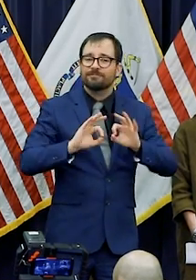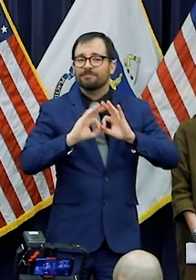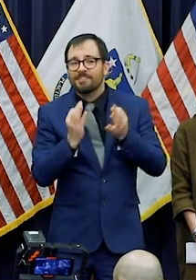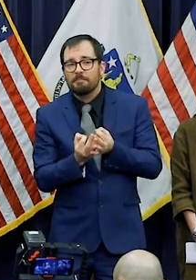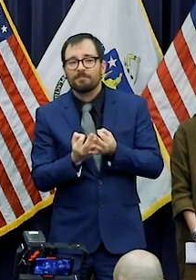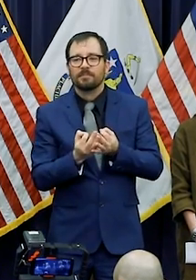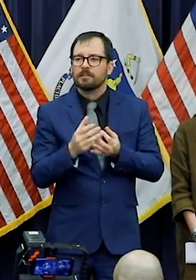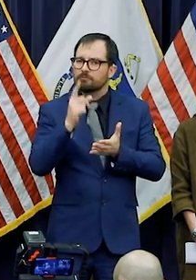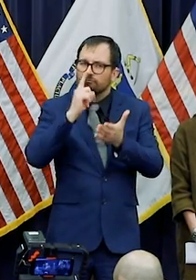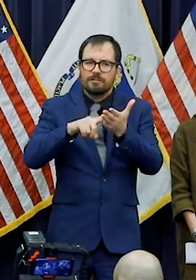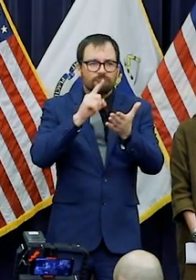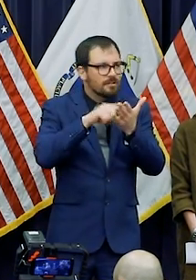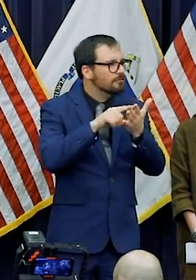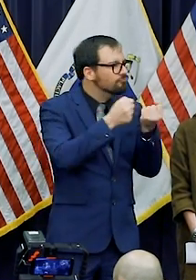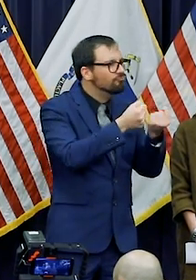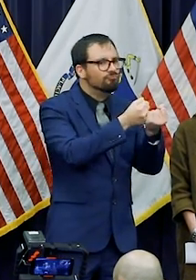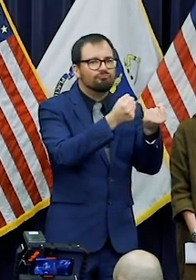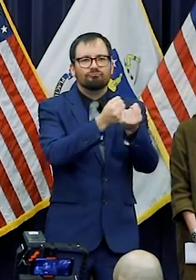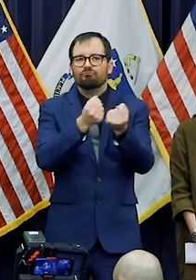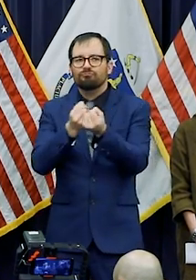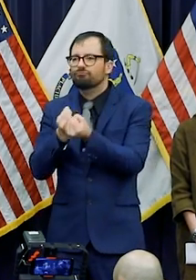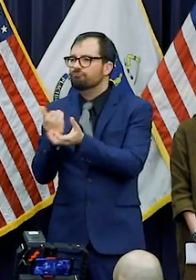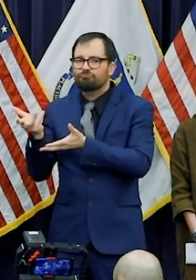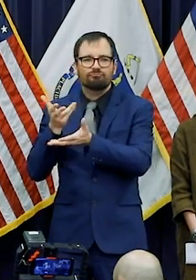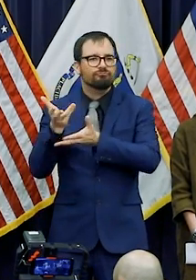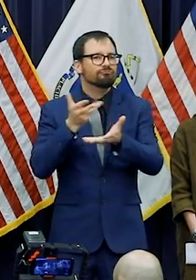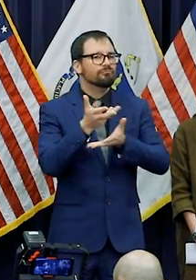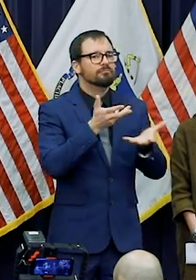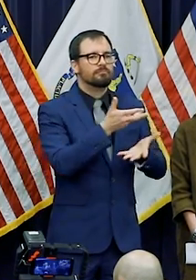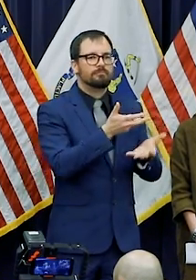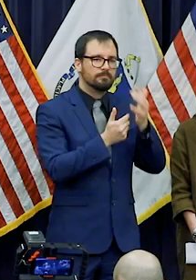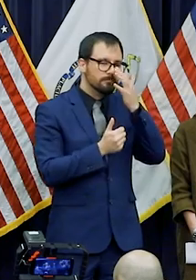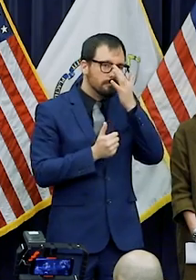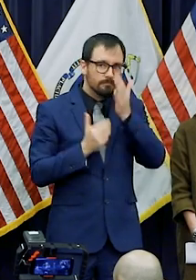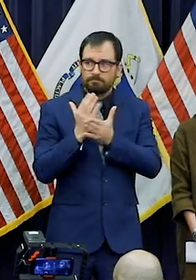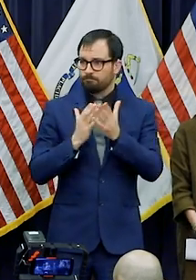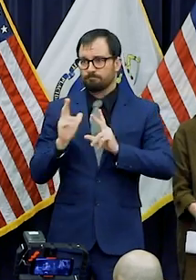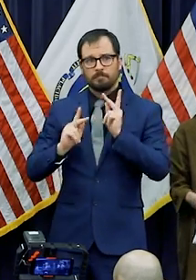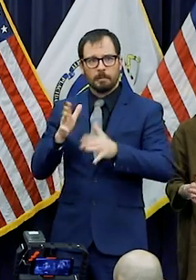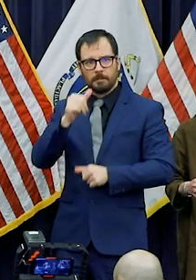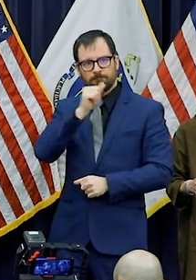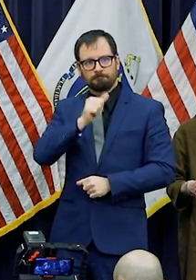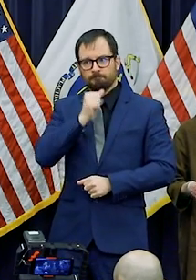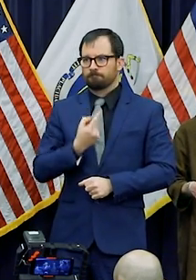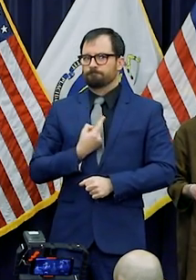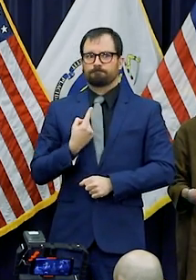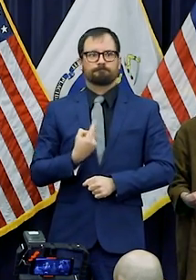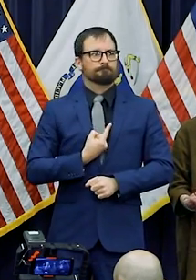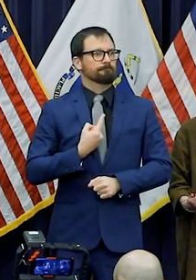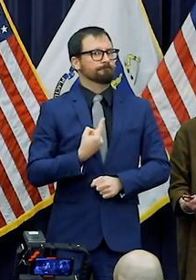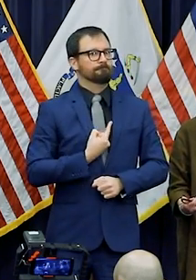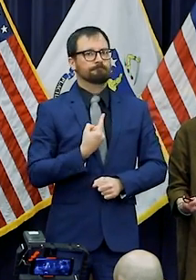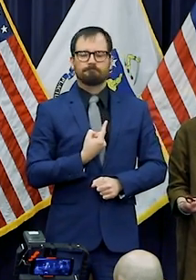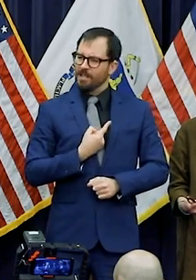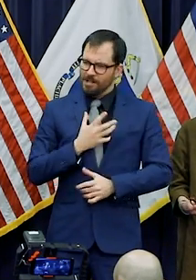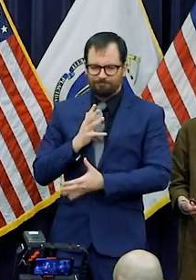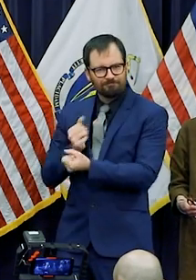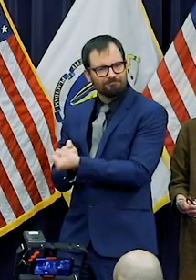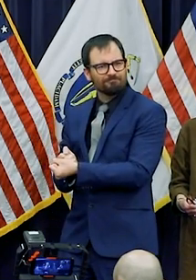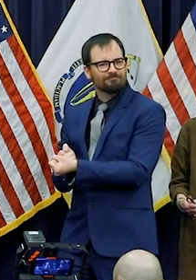way right now in helping someone get through their day. And with that, I want to turn it over to